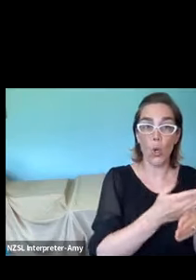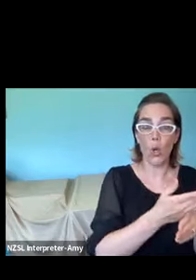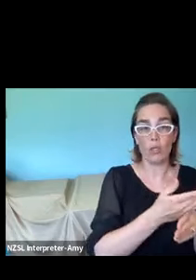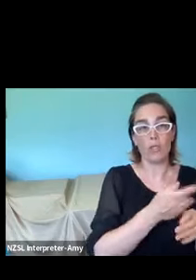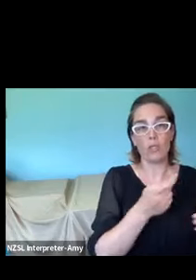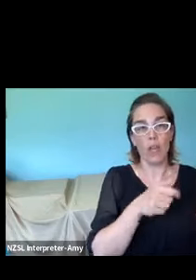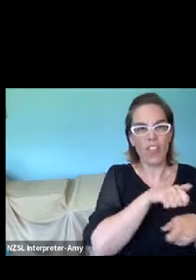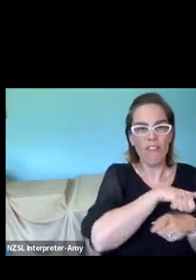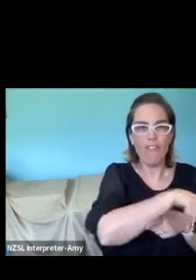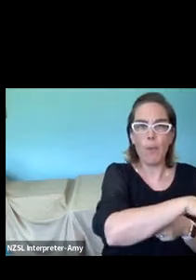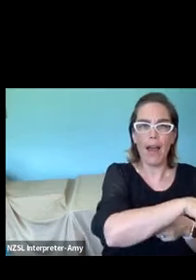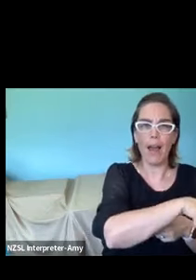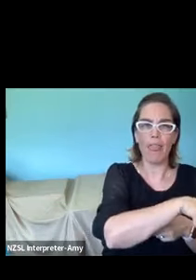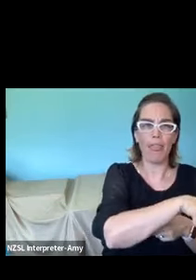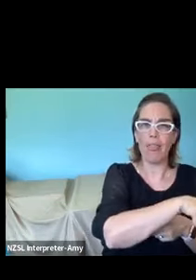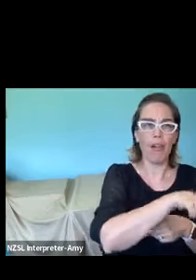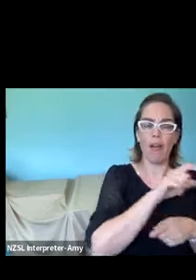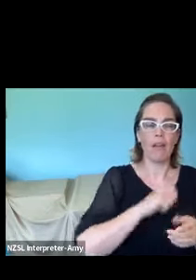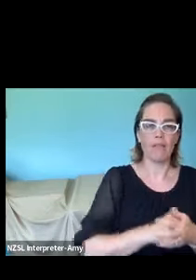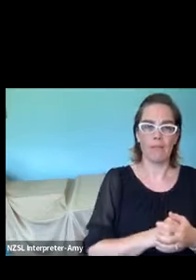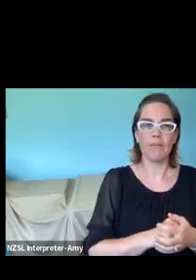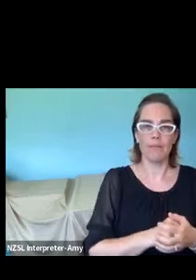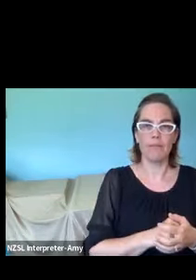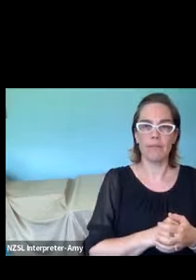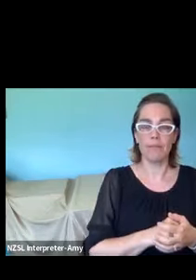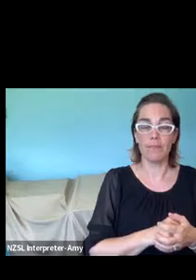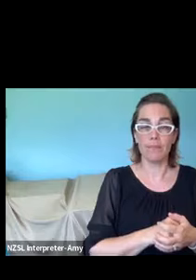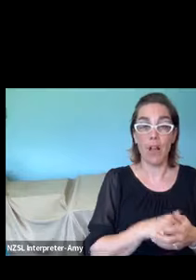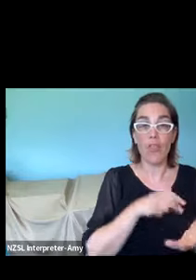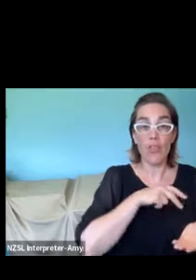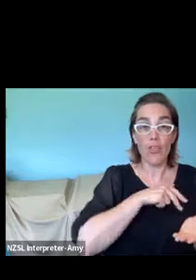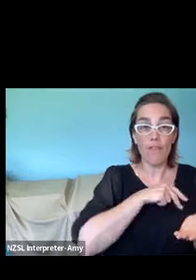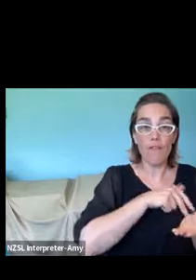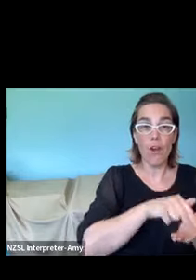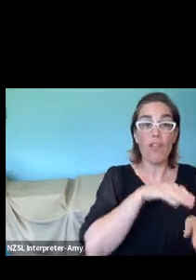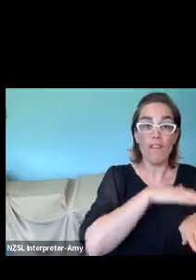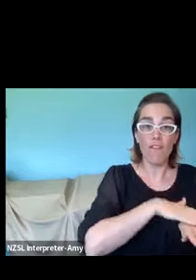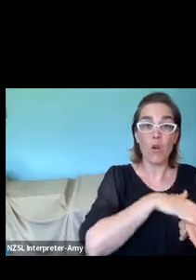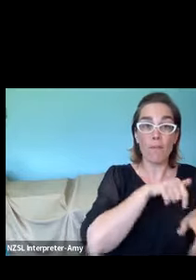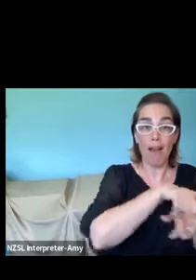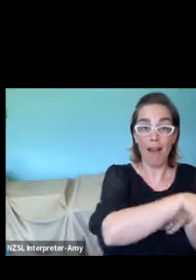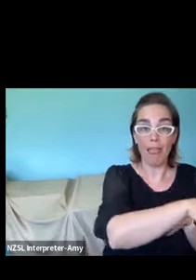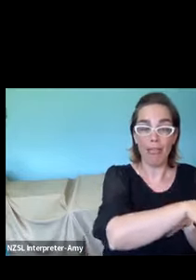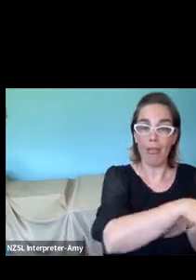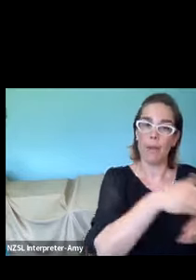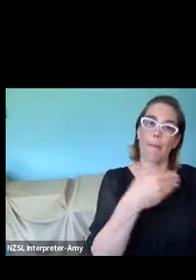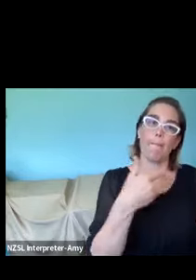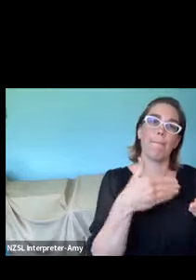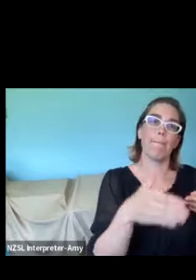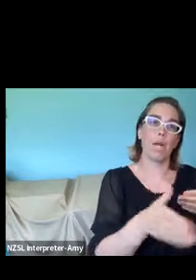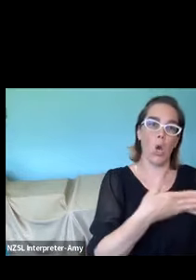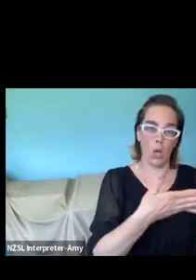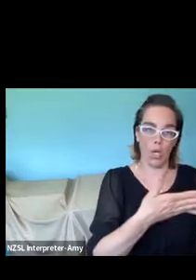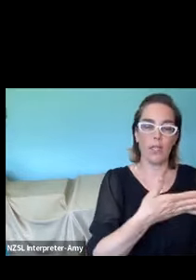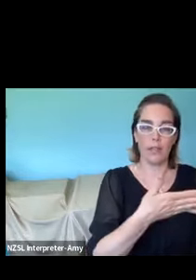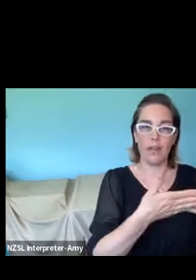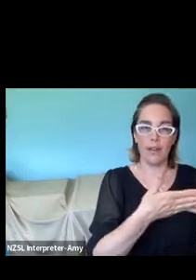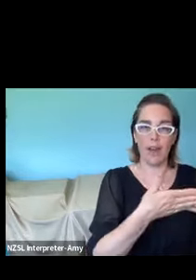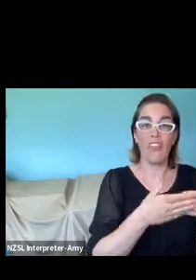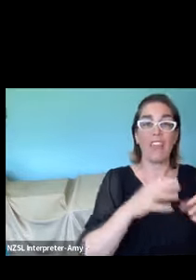footpath. The footpath at the end of the street was blocked off